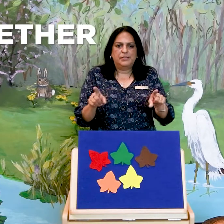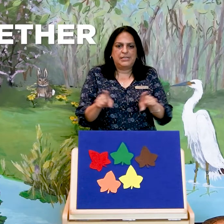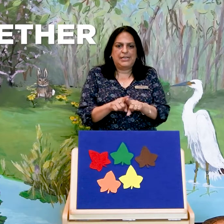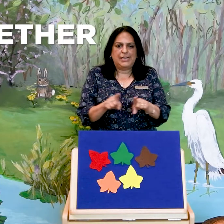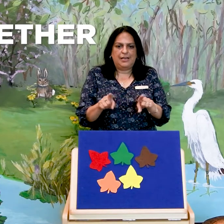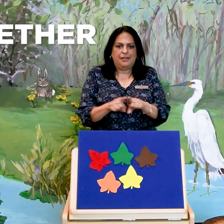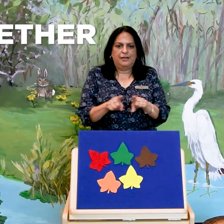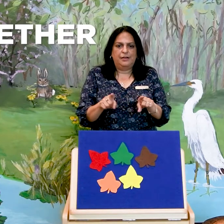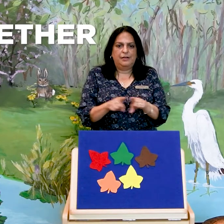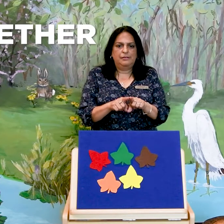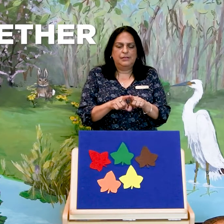together,